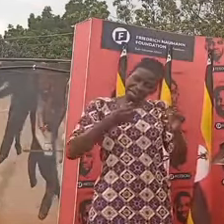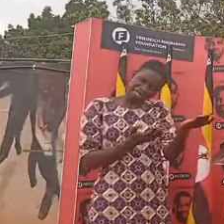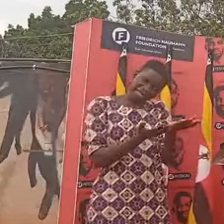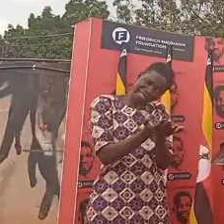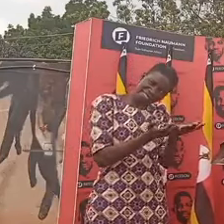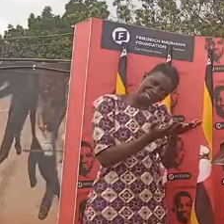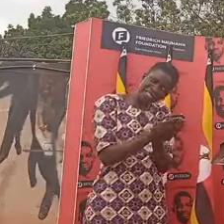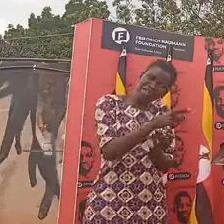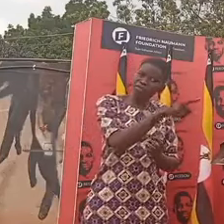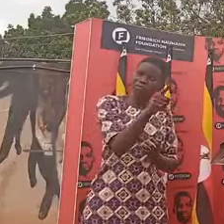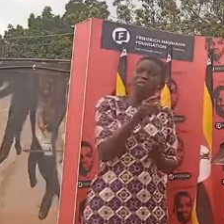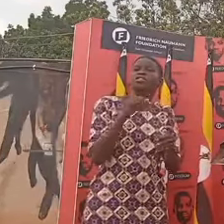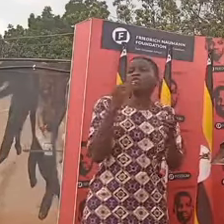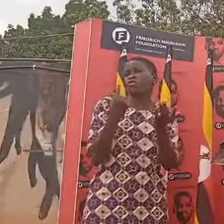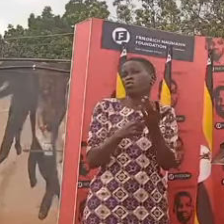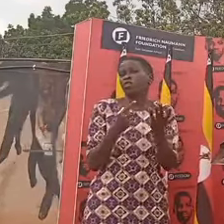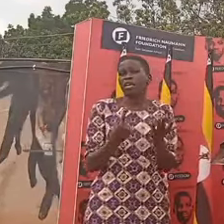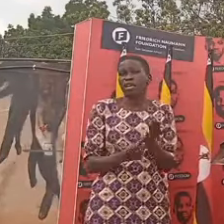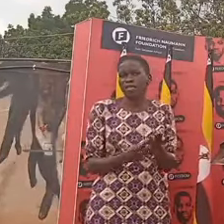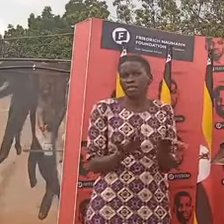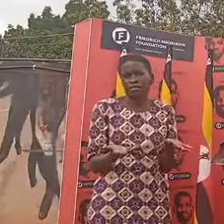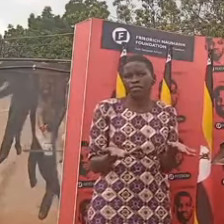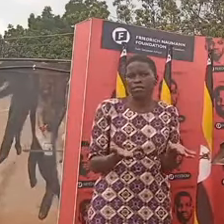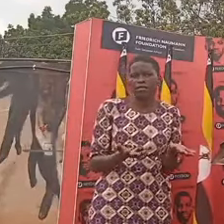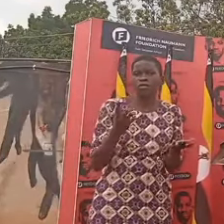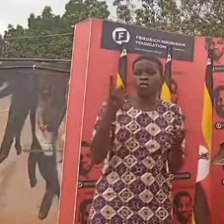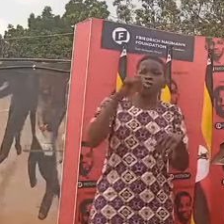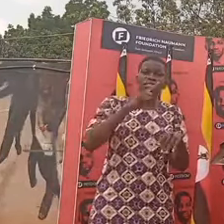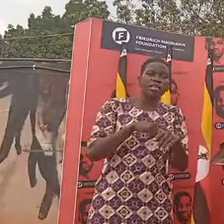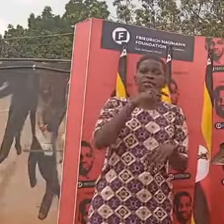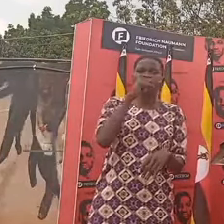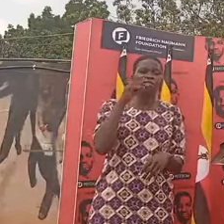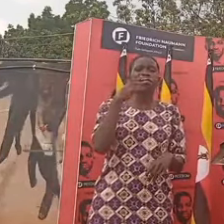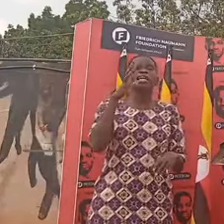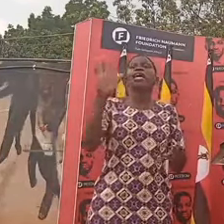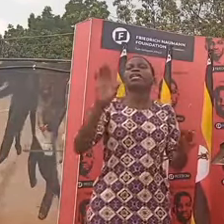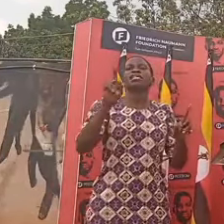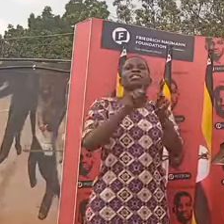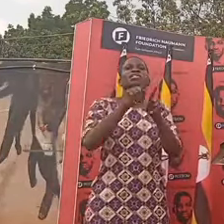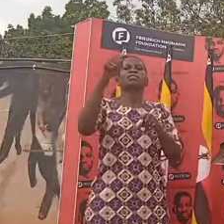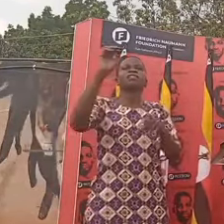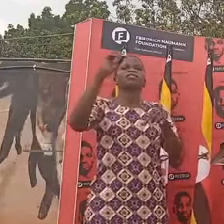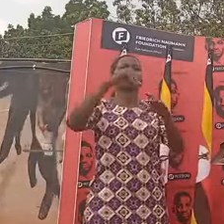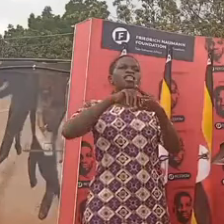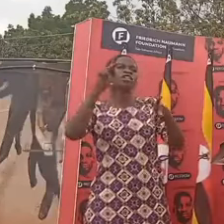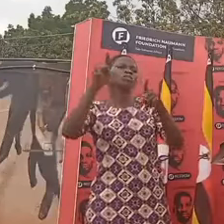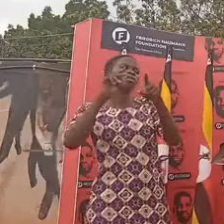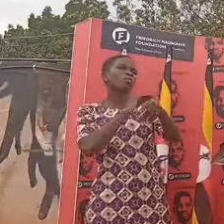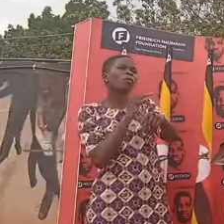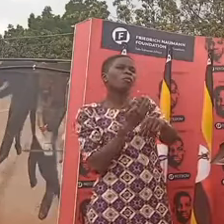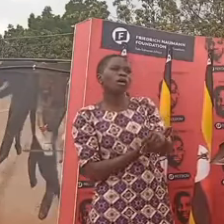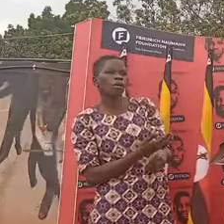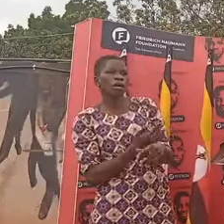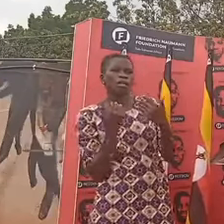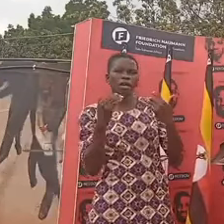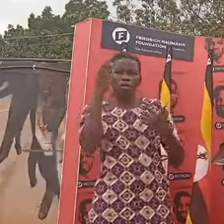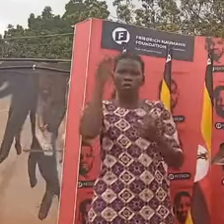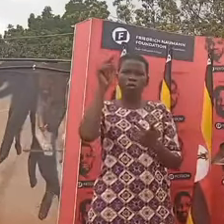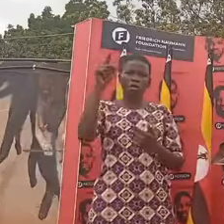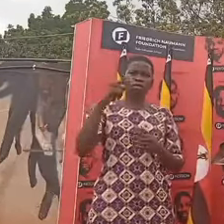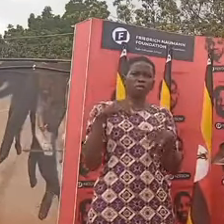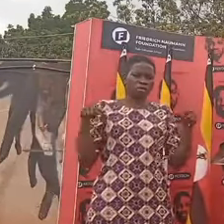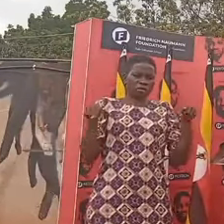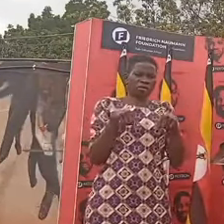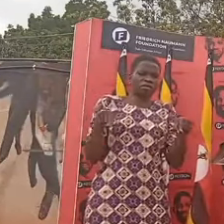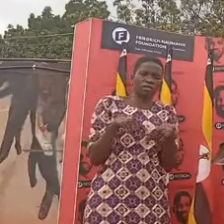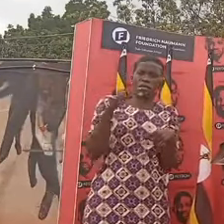olumu n'ategeeza ensi nti naye wa people power n'olwekyo tetulaba nsonga lwaki ekigambo kibafuukidde ekizibu kuba musango oyambadde olukwega